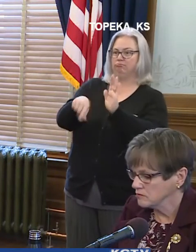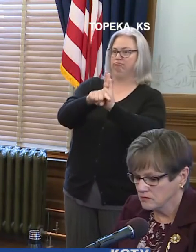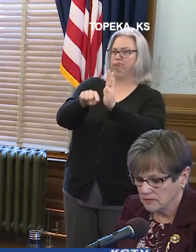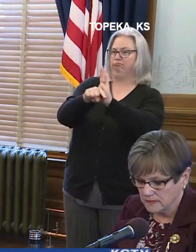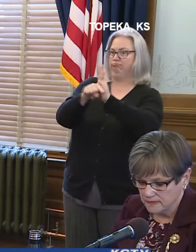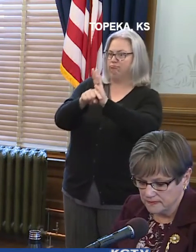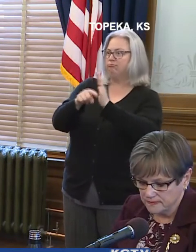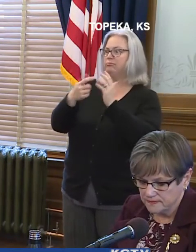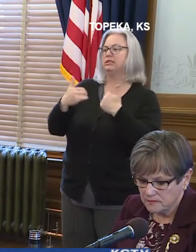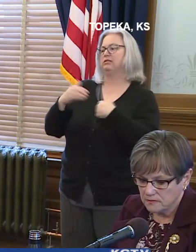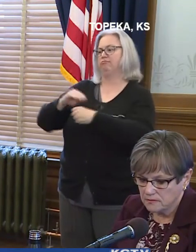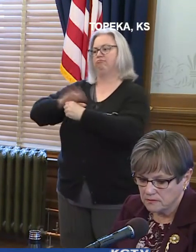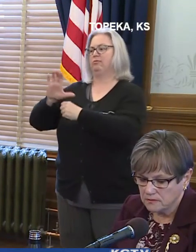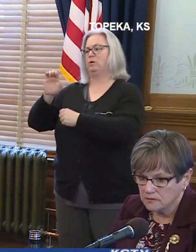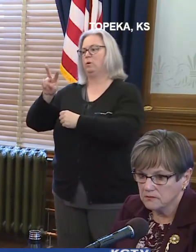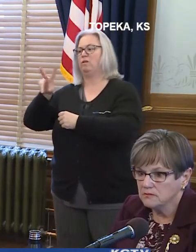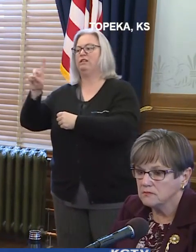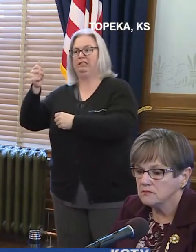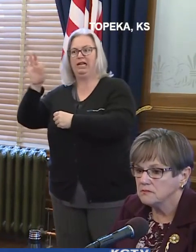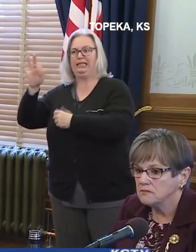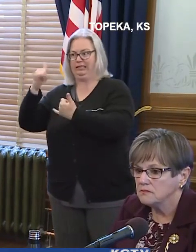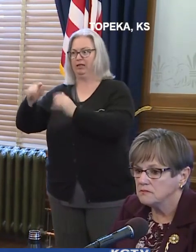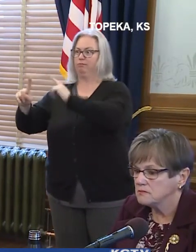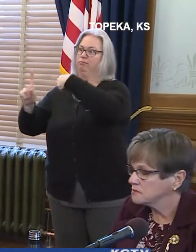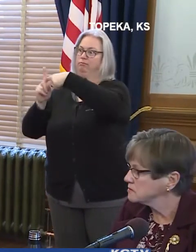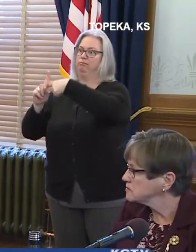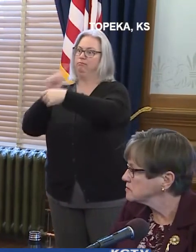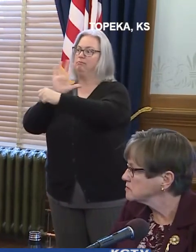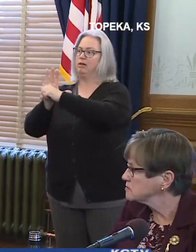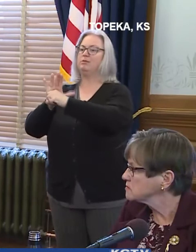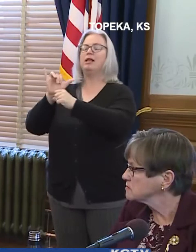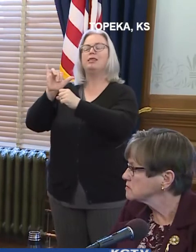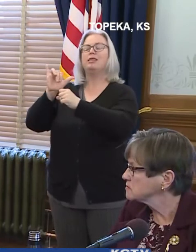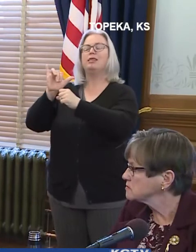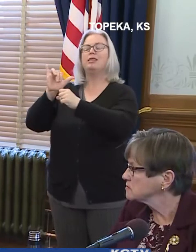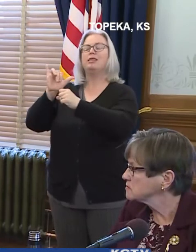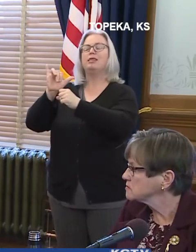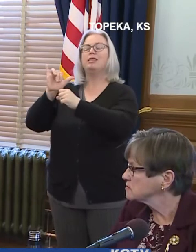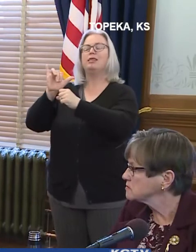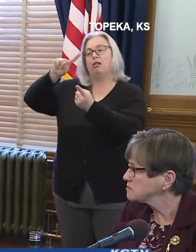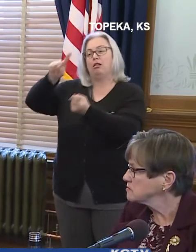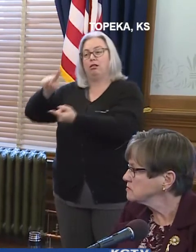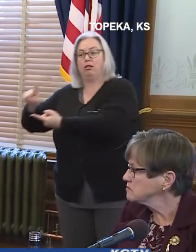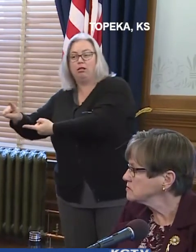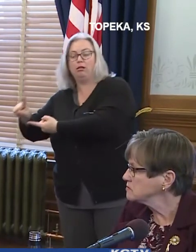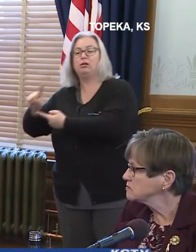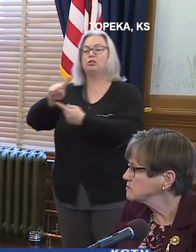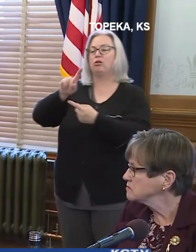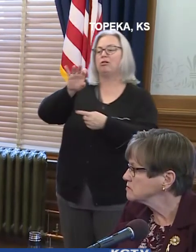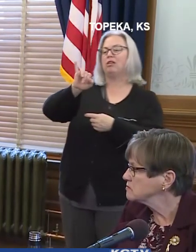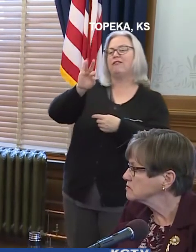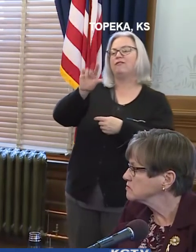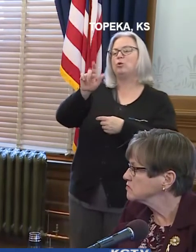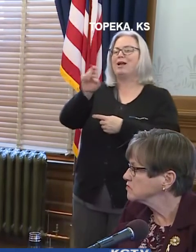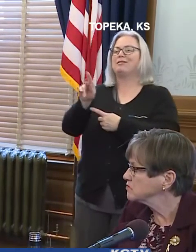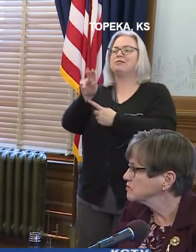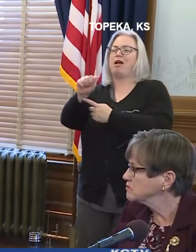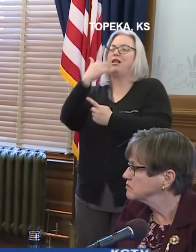We're still having COVID-19, obviously, but those numbers are dropping off too. So the whole influenza-like illness, by the way, that's on